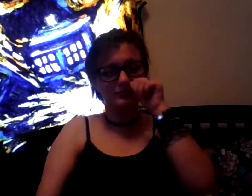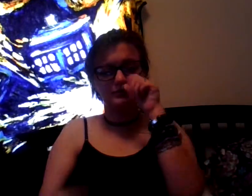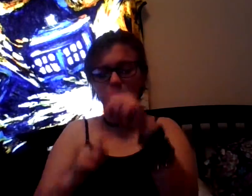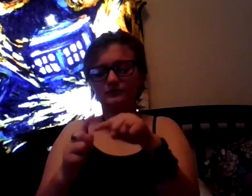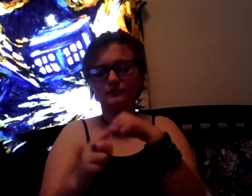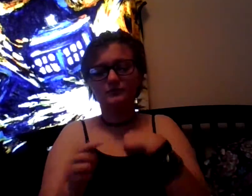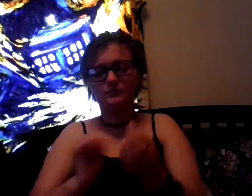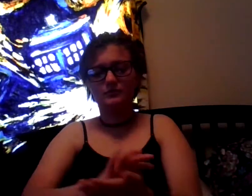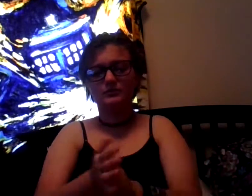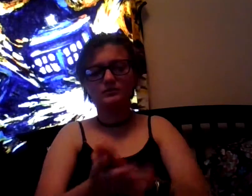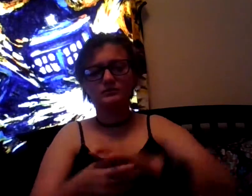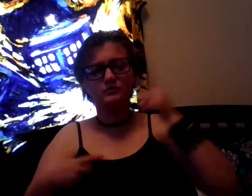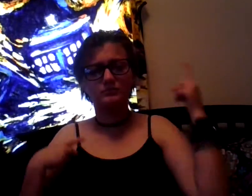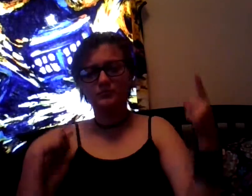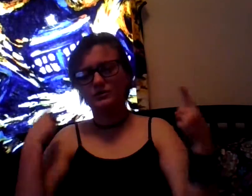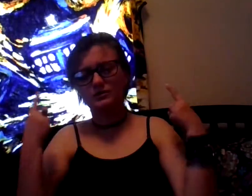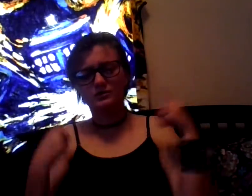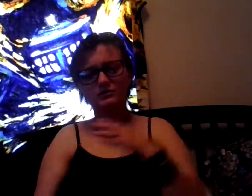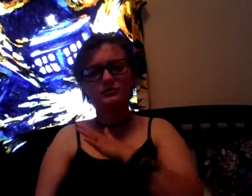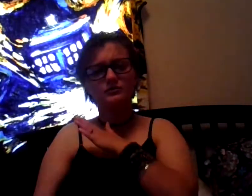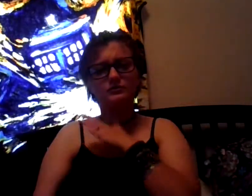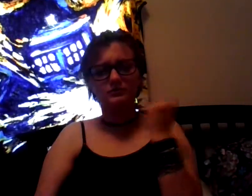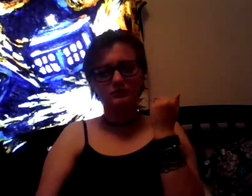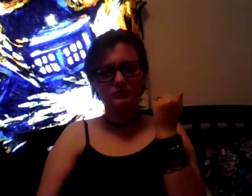Guillotine. Even when I lose my head.